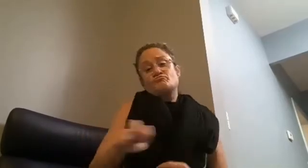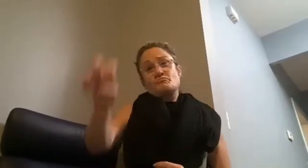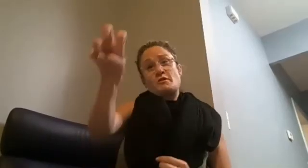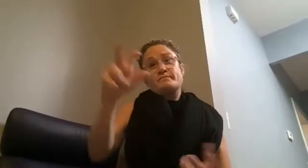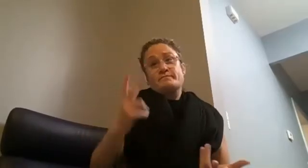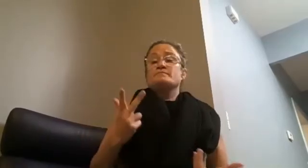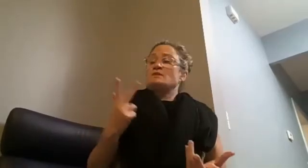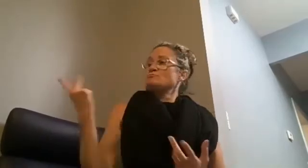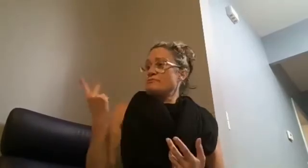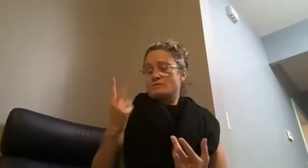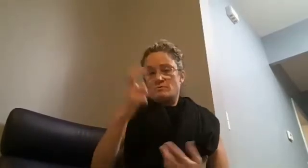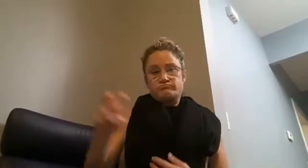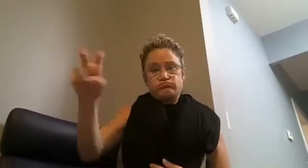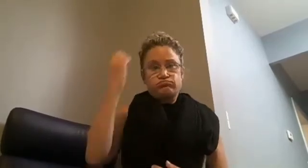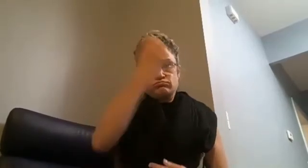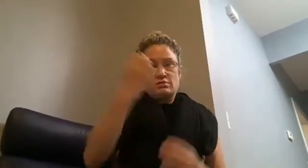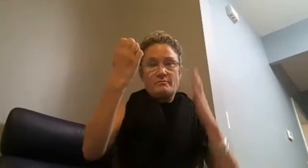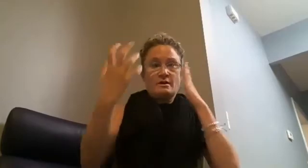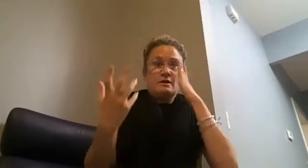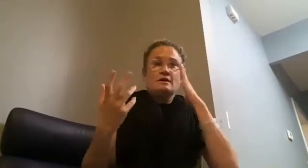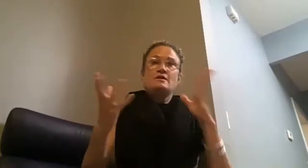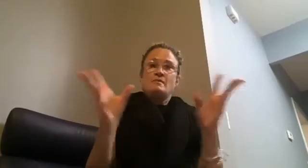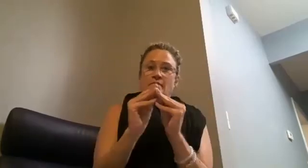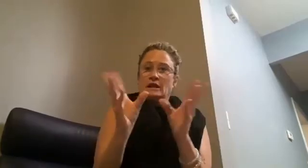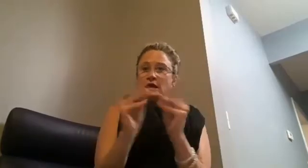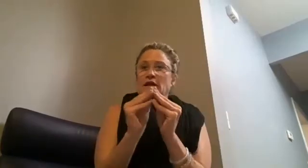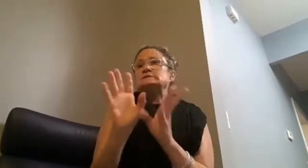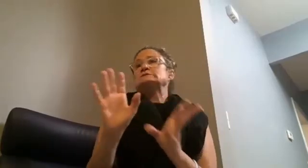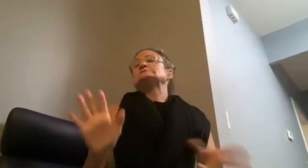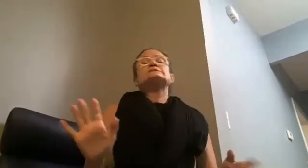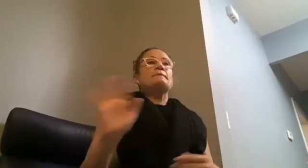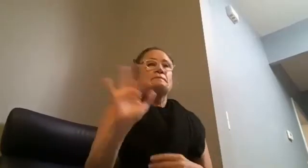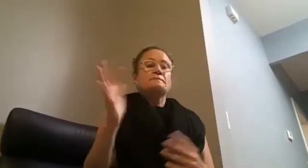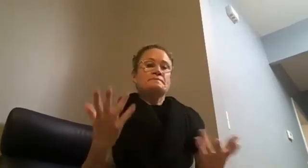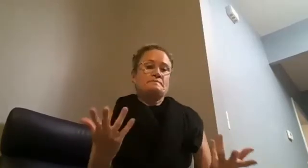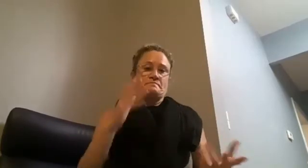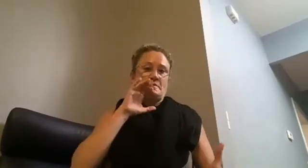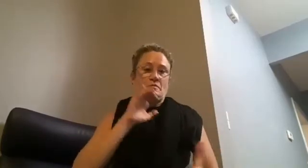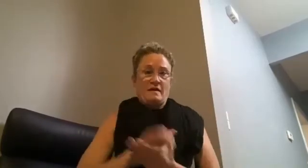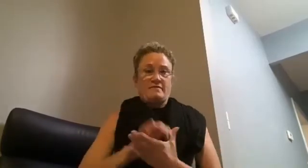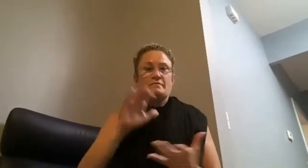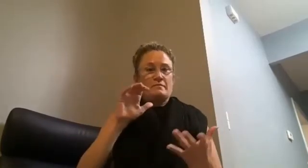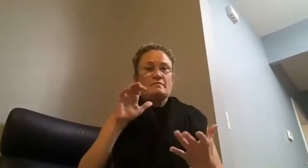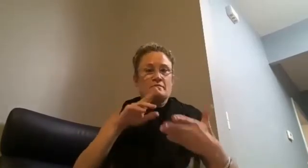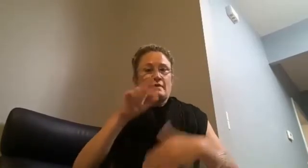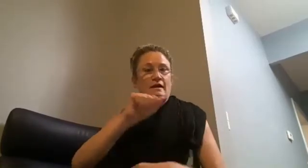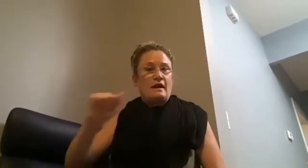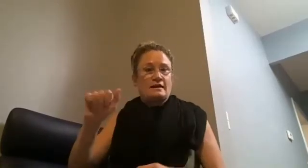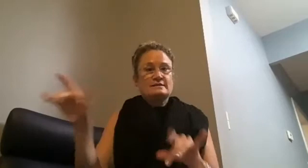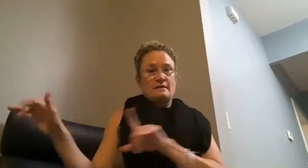did. And we went to meetings like normal and we did kind of what we know. My wife is also in the program. We shared about the experience. And I went to